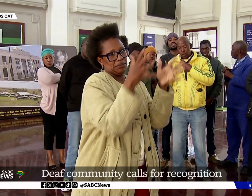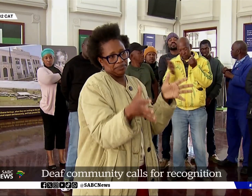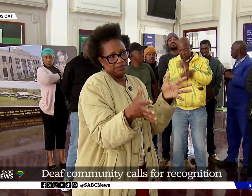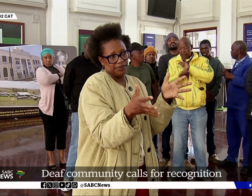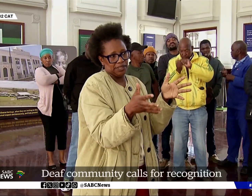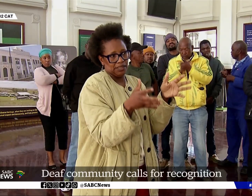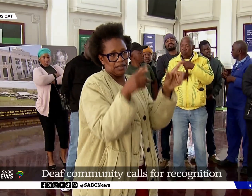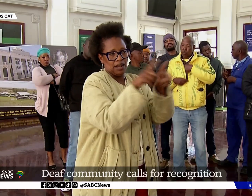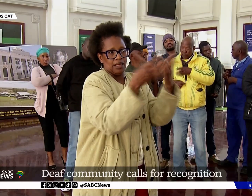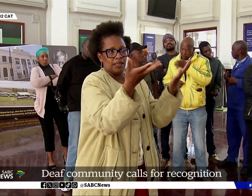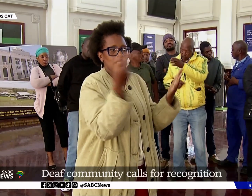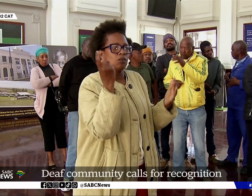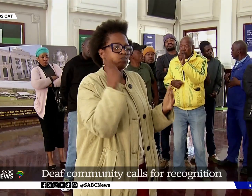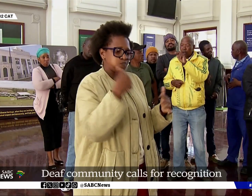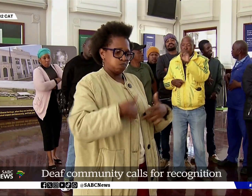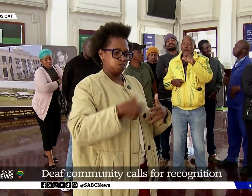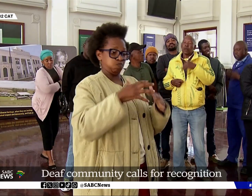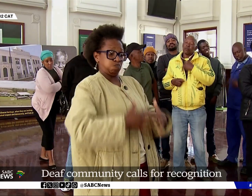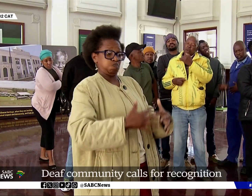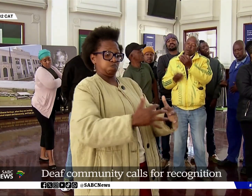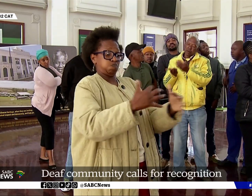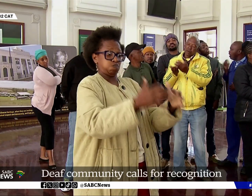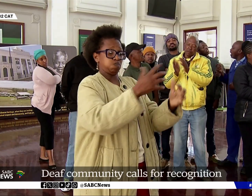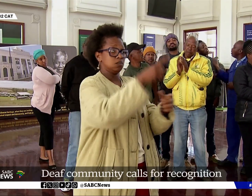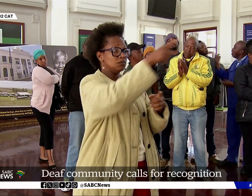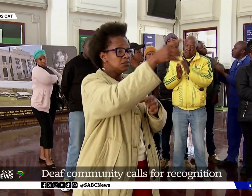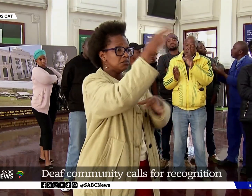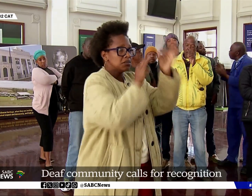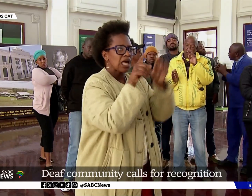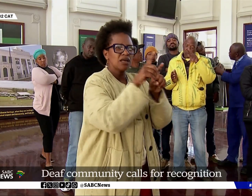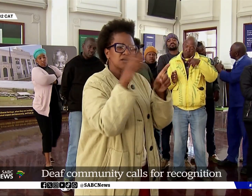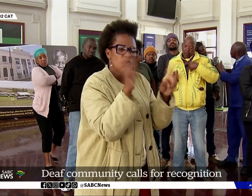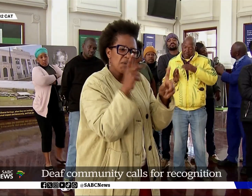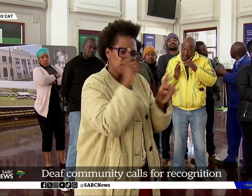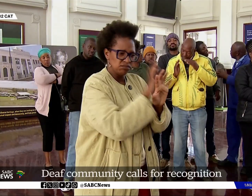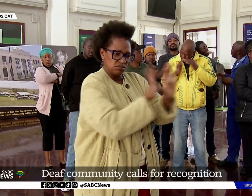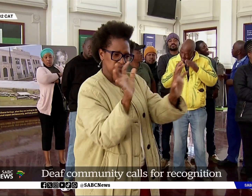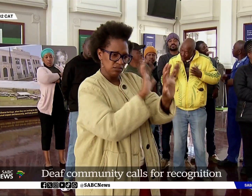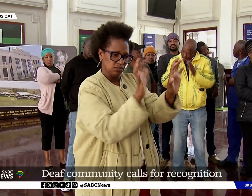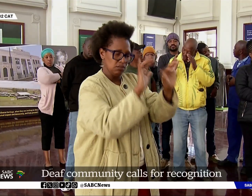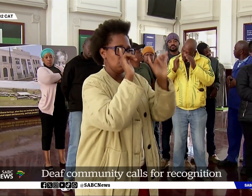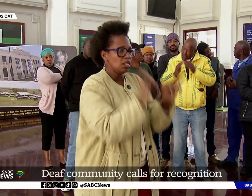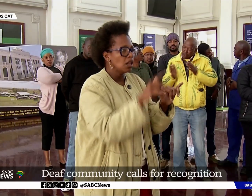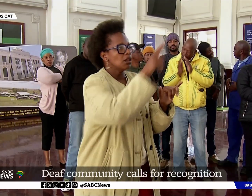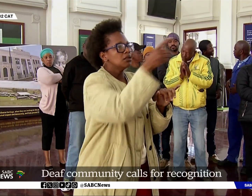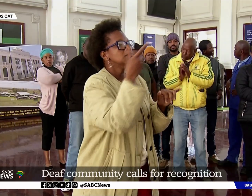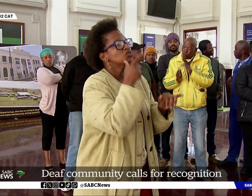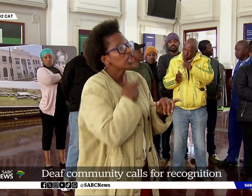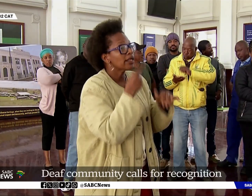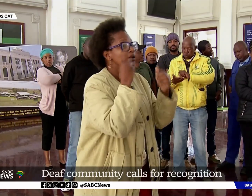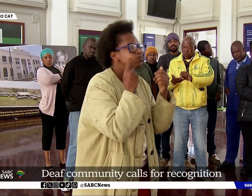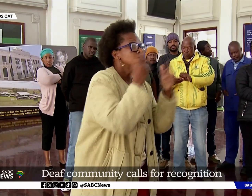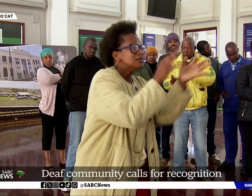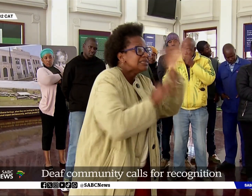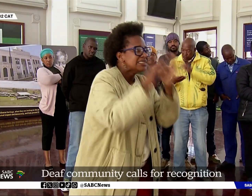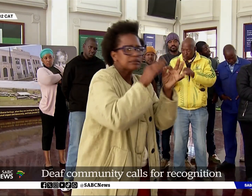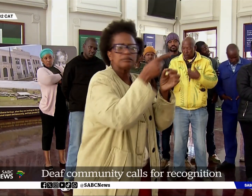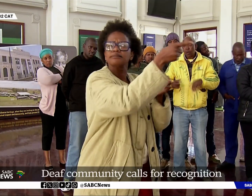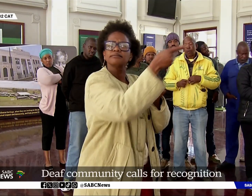are no interpreters there. For example, when I go there, when I'm pregnant, maybe we in a line, they say